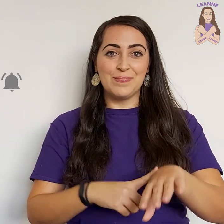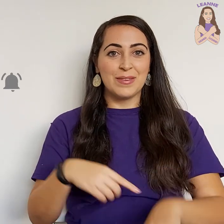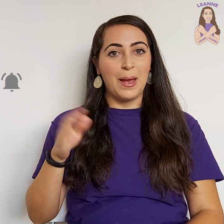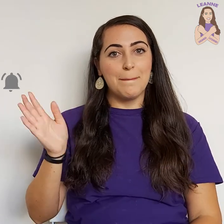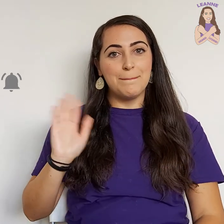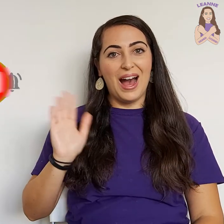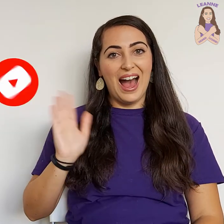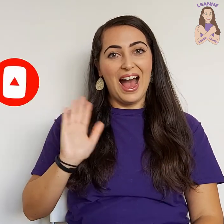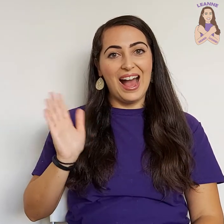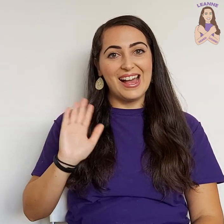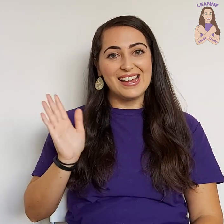Bye.